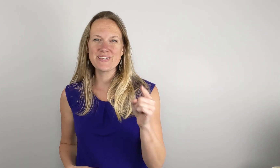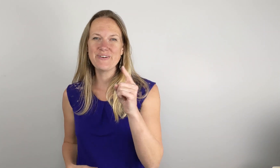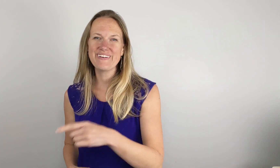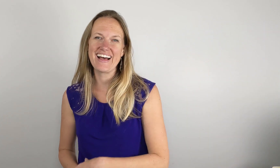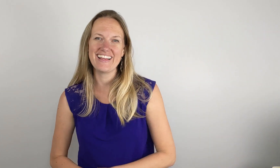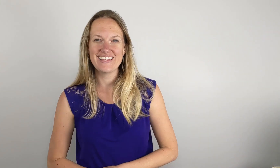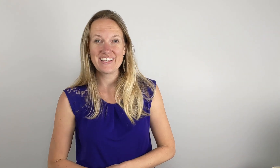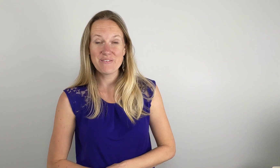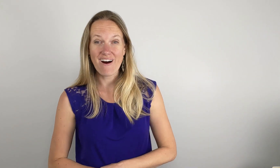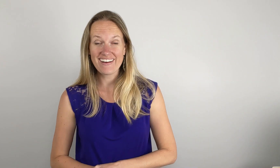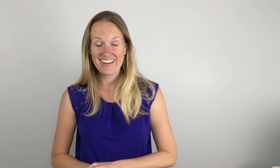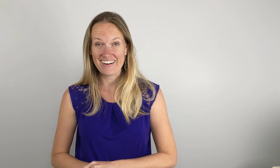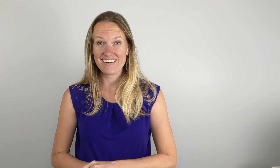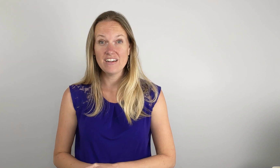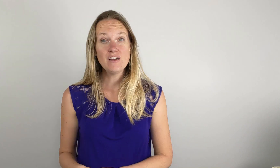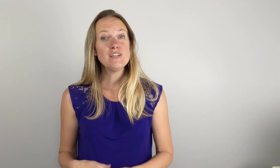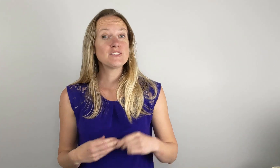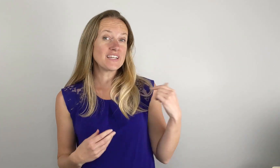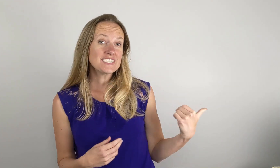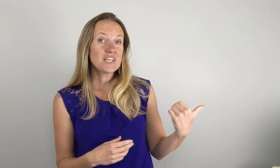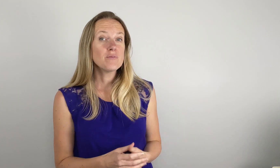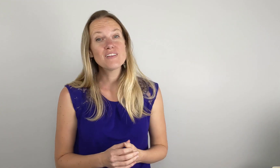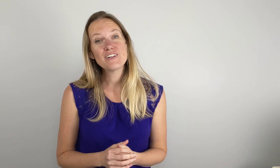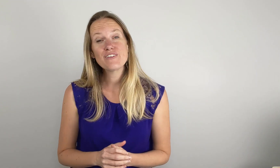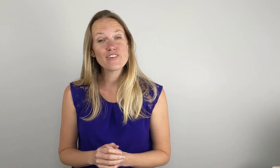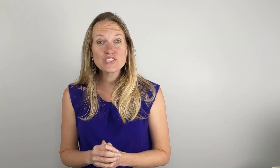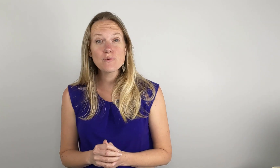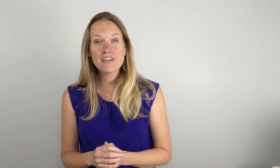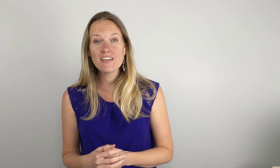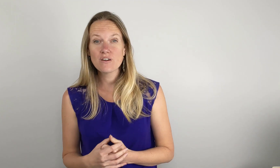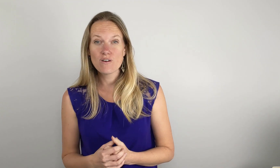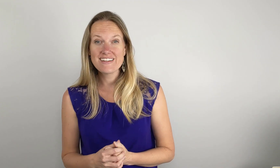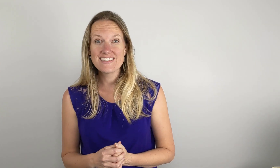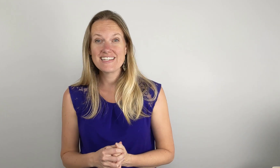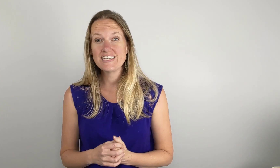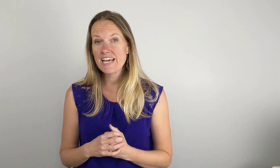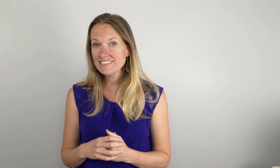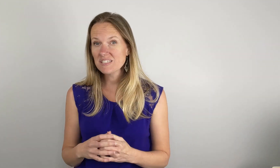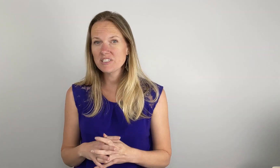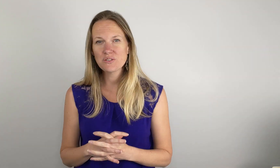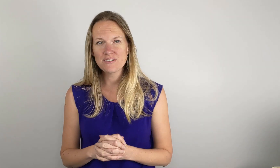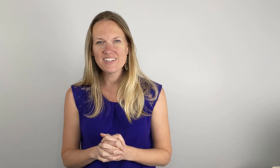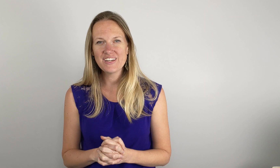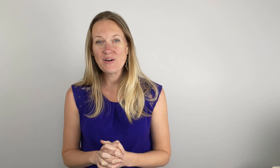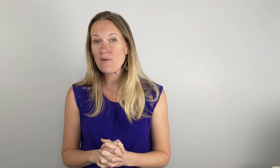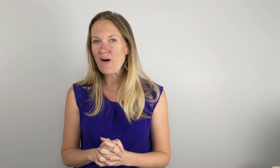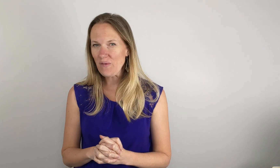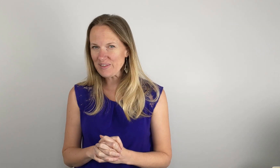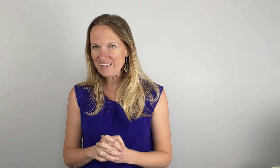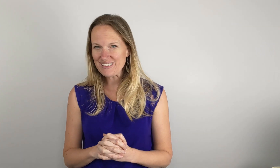so glad that you are here. So yesterday we learned verse 1 in the chorus, and today is going to be a shorter video. We're only going to